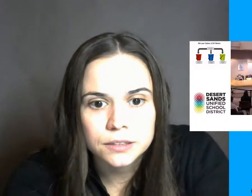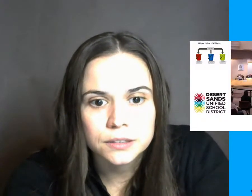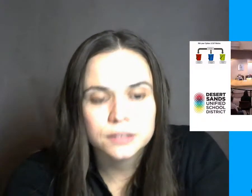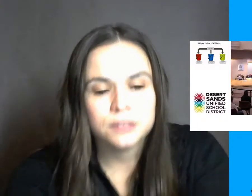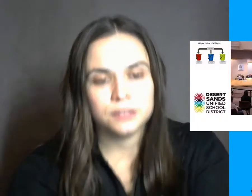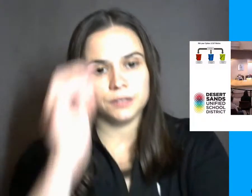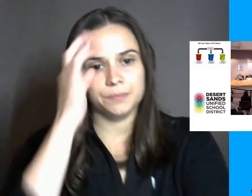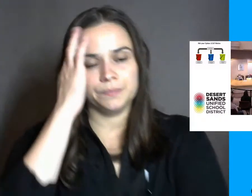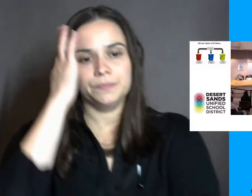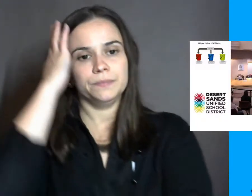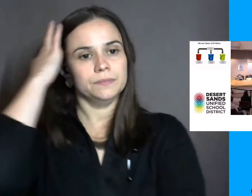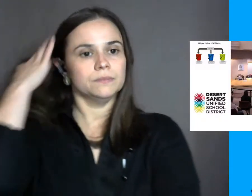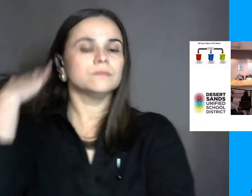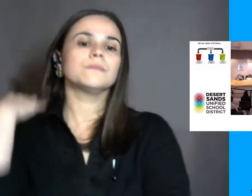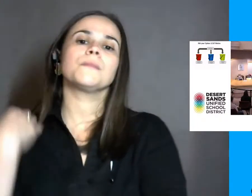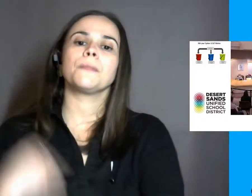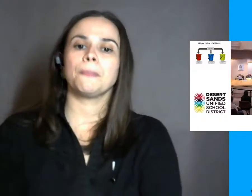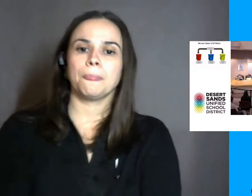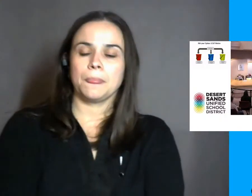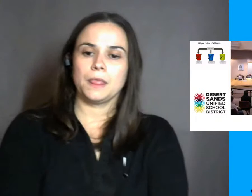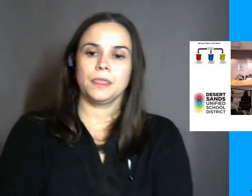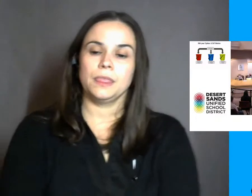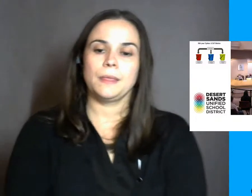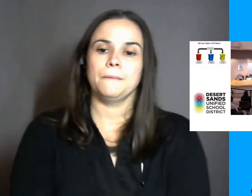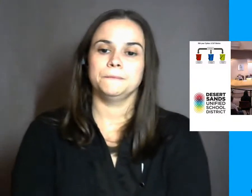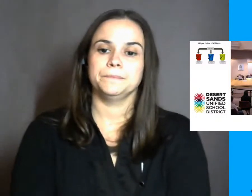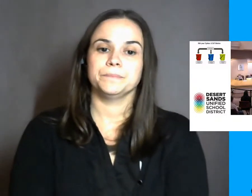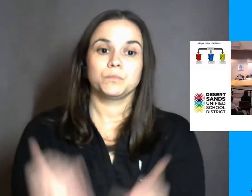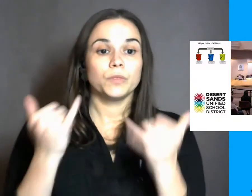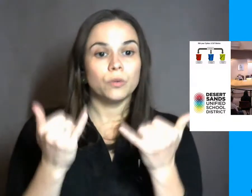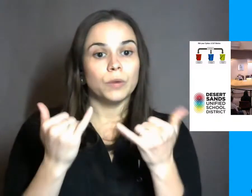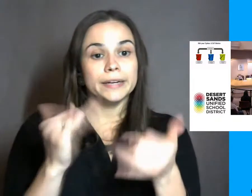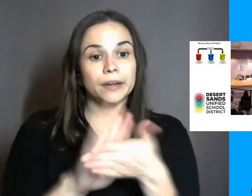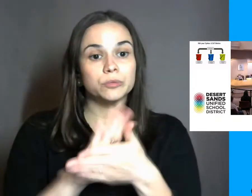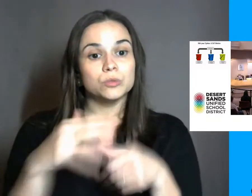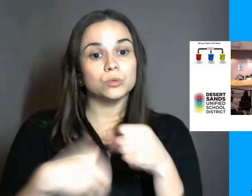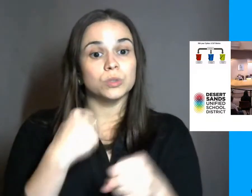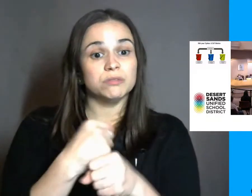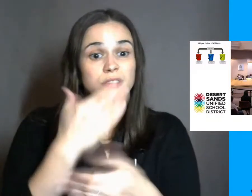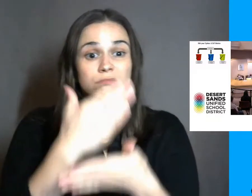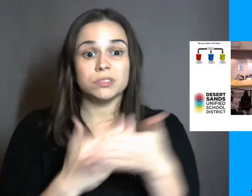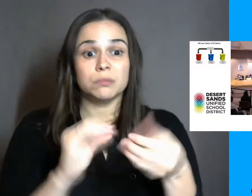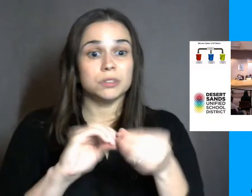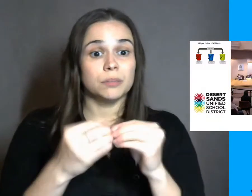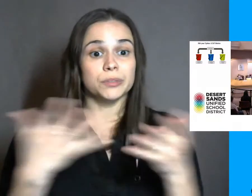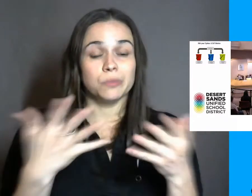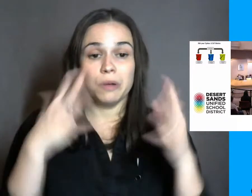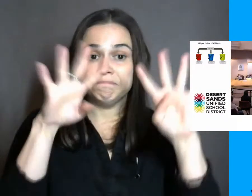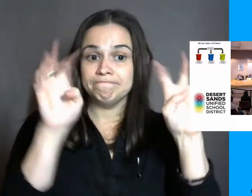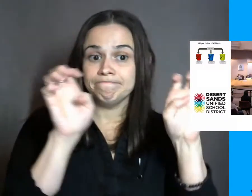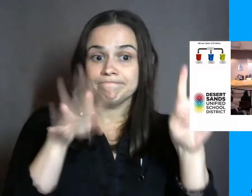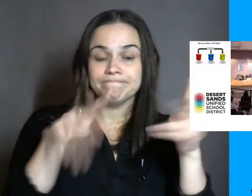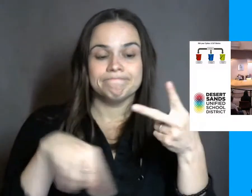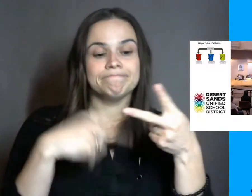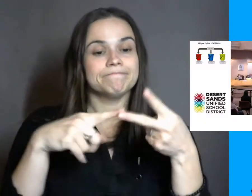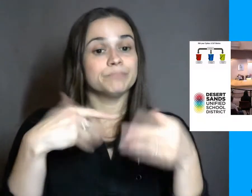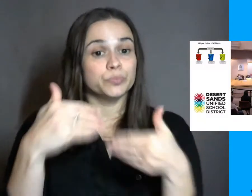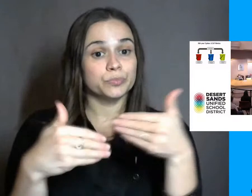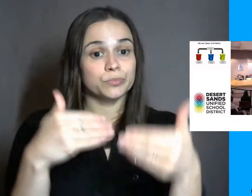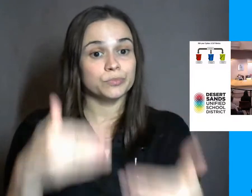At this point in the school year, some metric outcomes are unknown, some are in progress, and